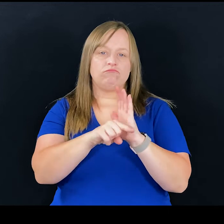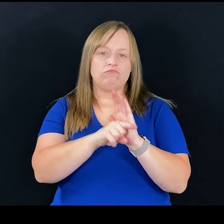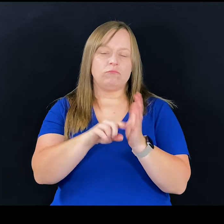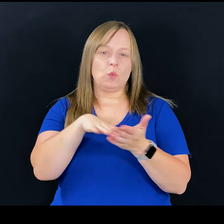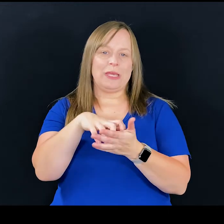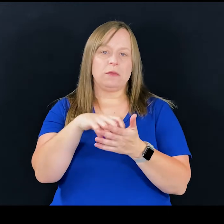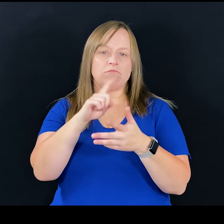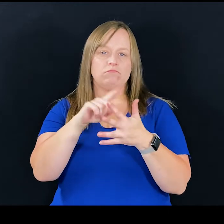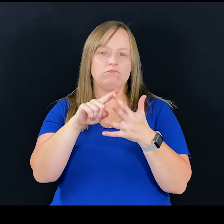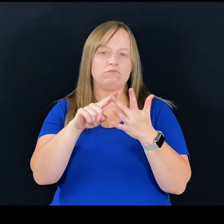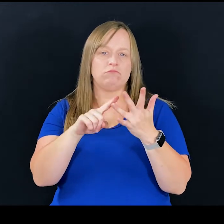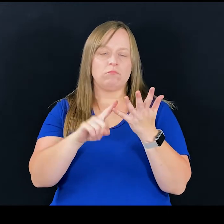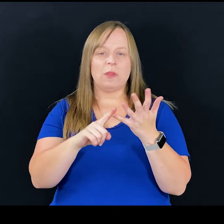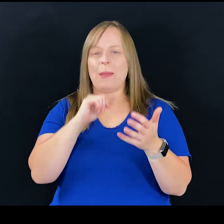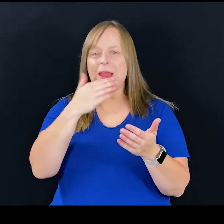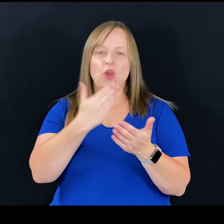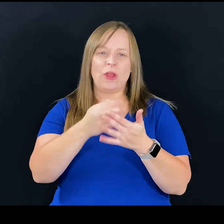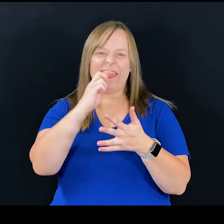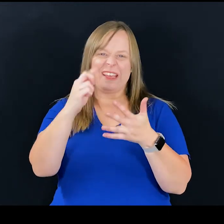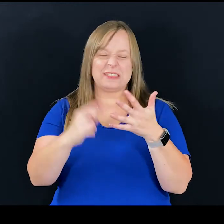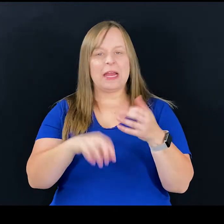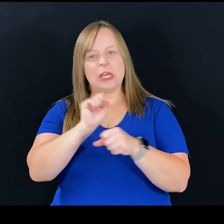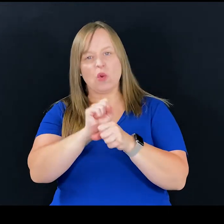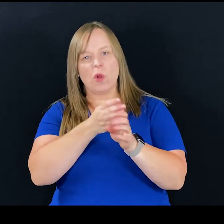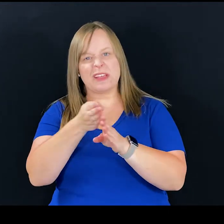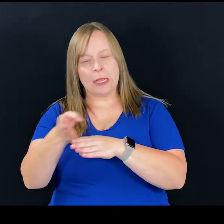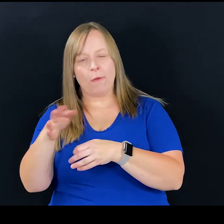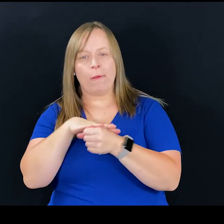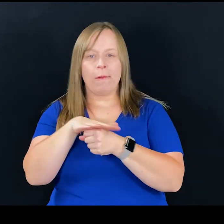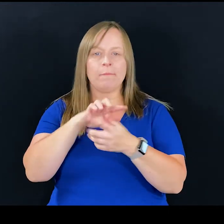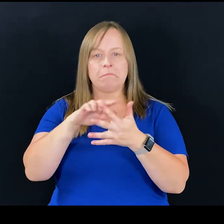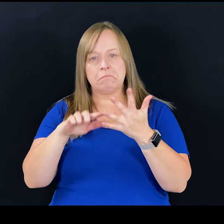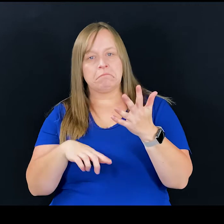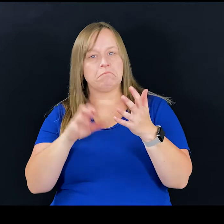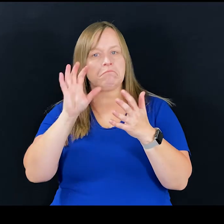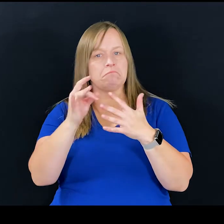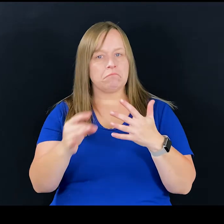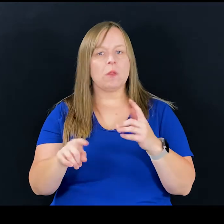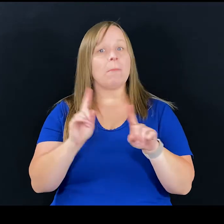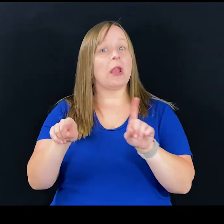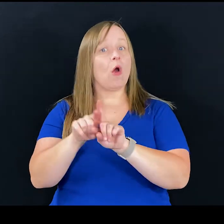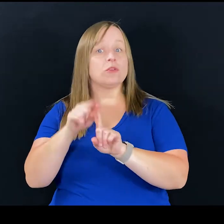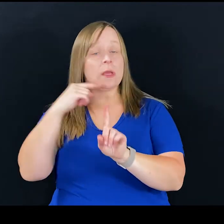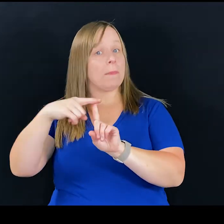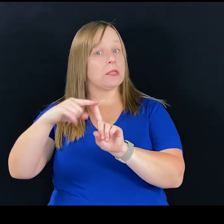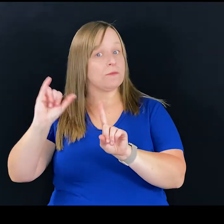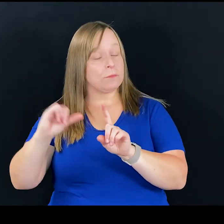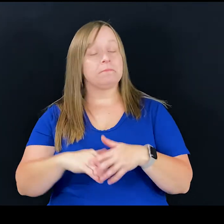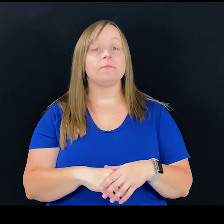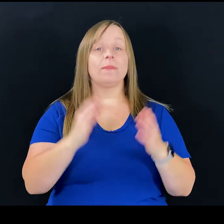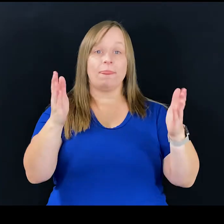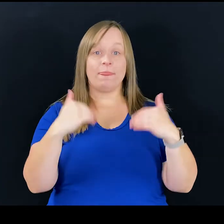the things that I was weak at. And I said, I'm not good at this, I need work in this area and this one. But I also said what I was good